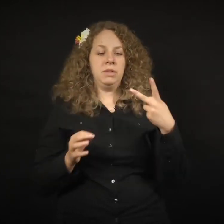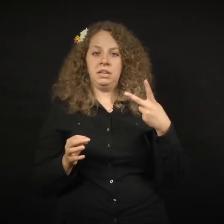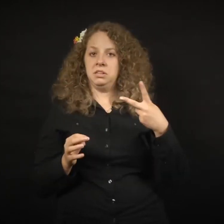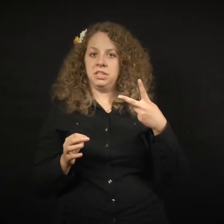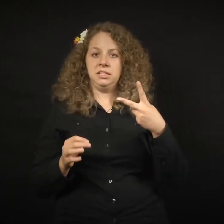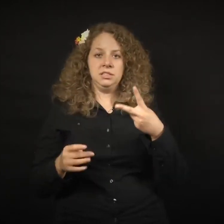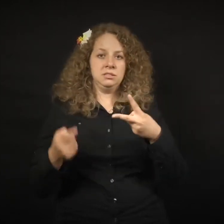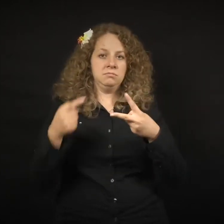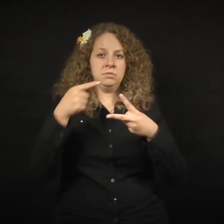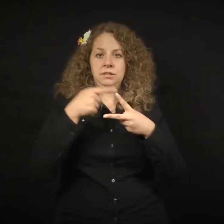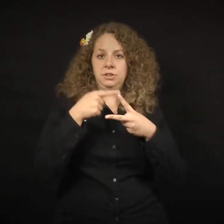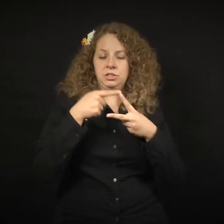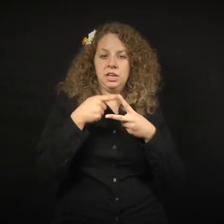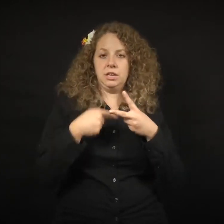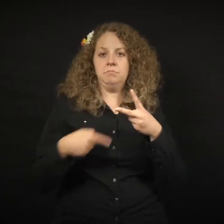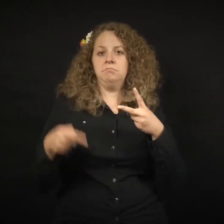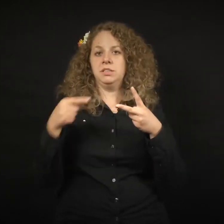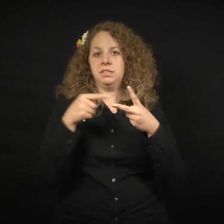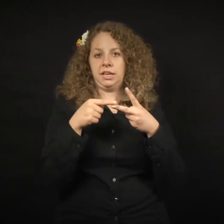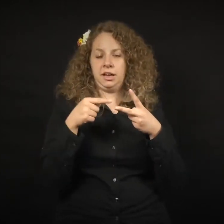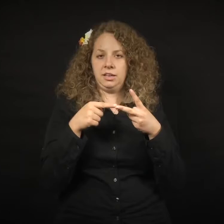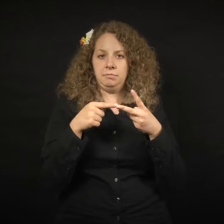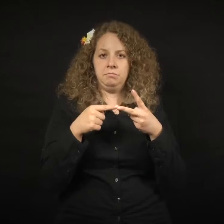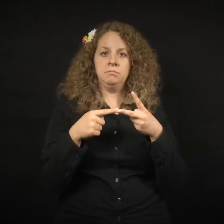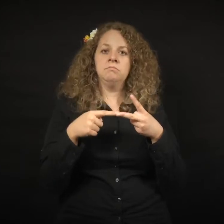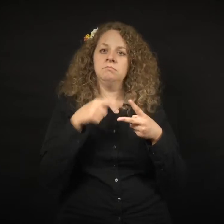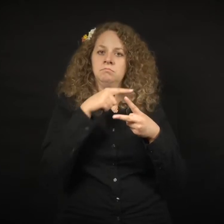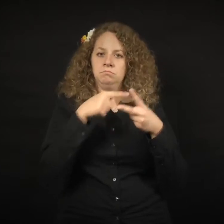Making a list, the first item, the second item.